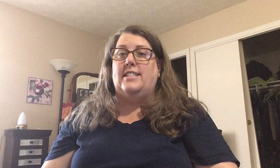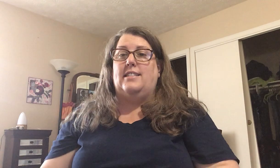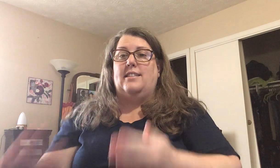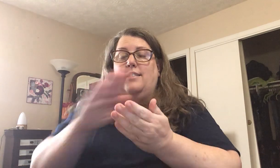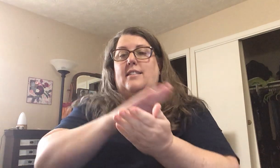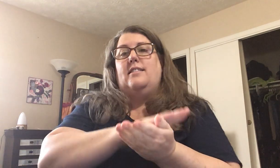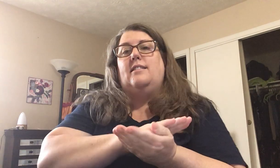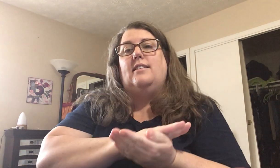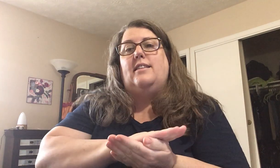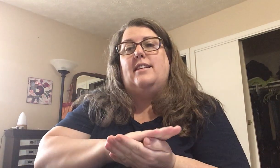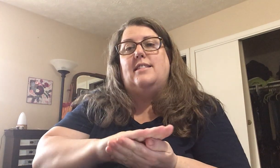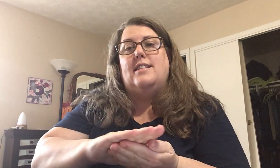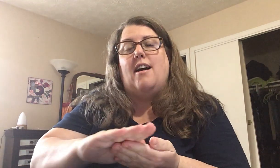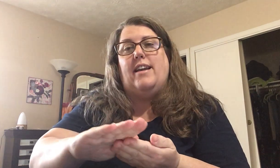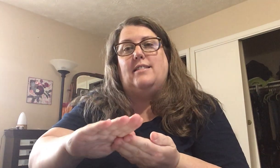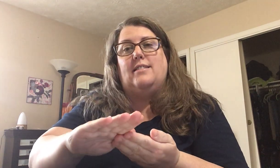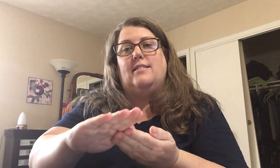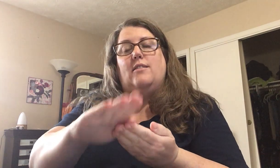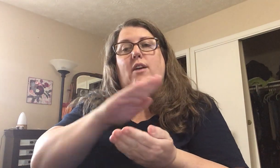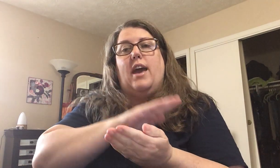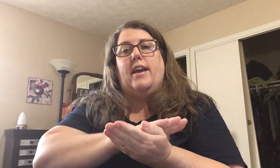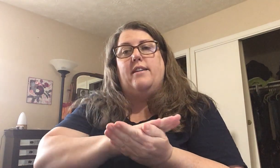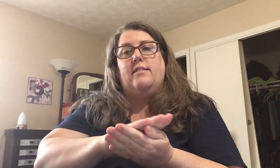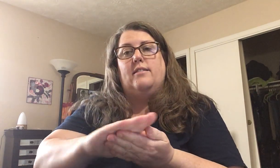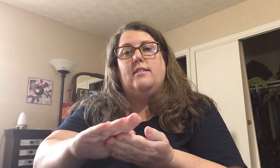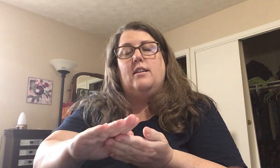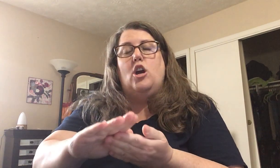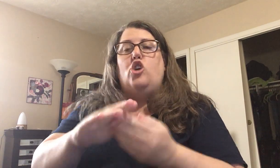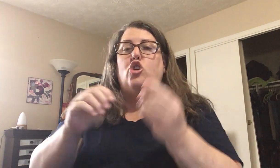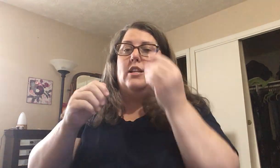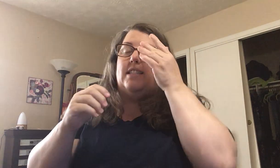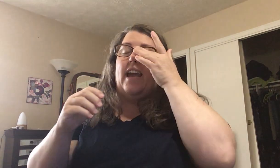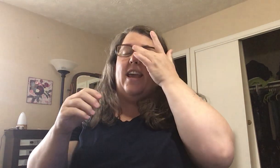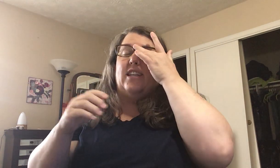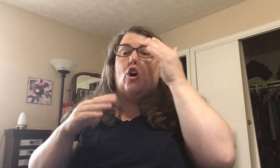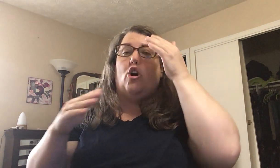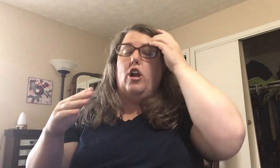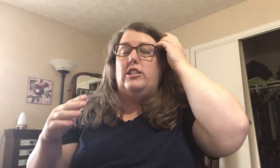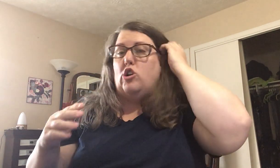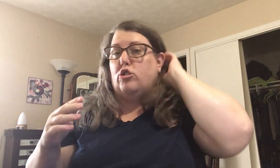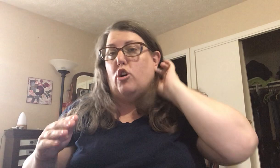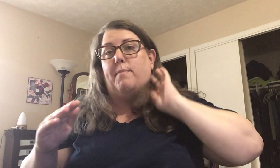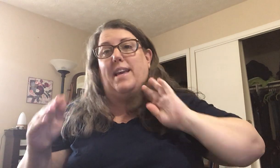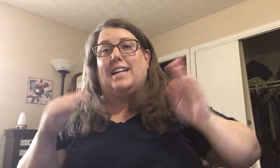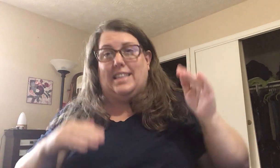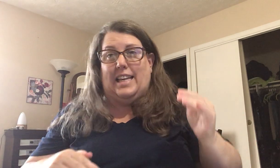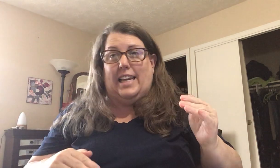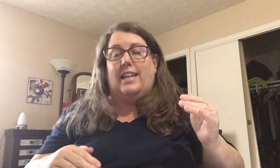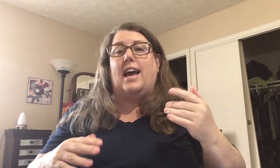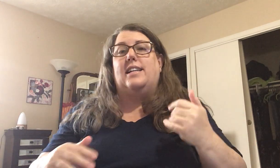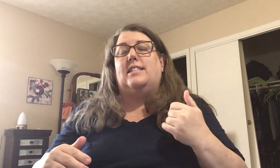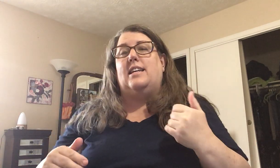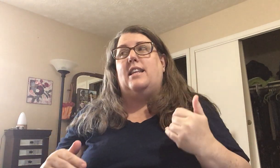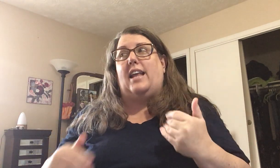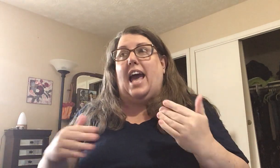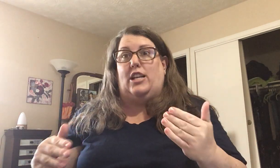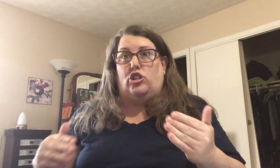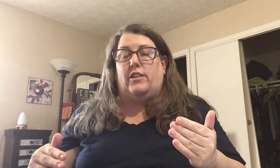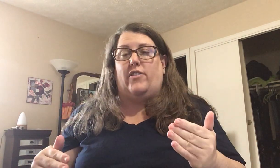Nice. This is nice. Okay? You could say it also can be clean, and then the adjective